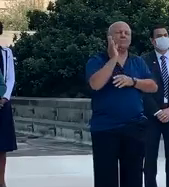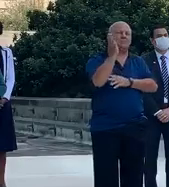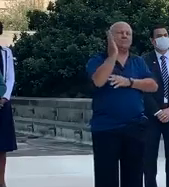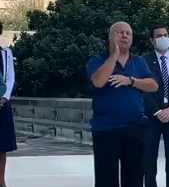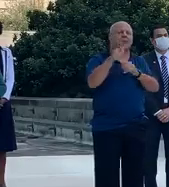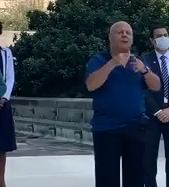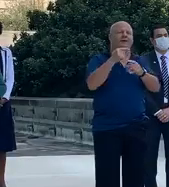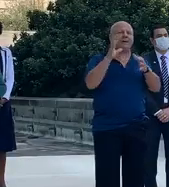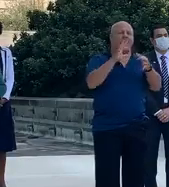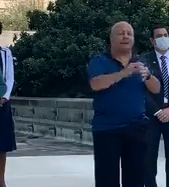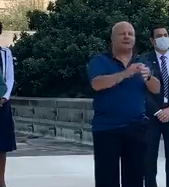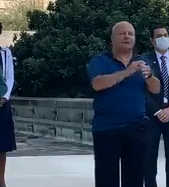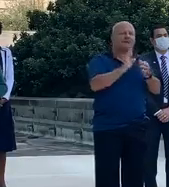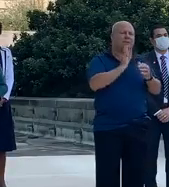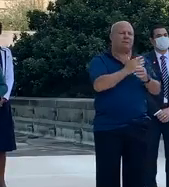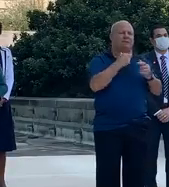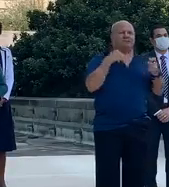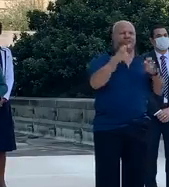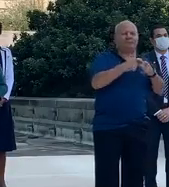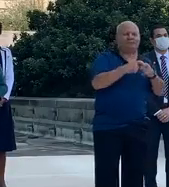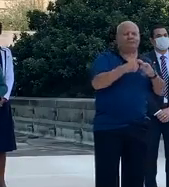Hispanic community in this city.